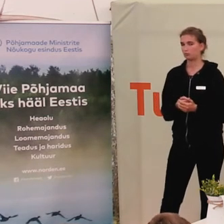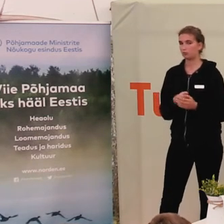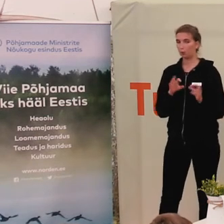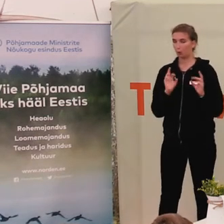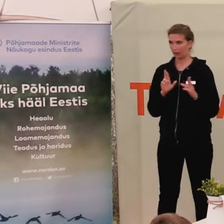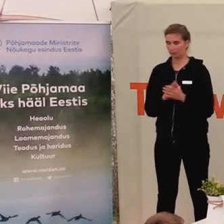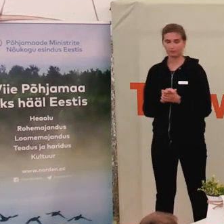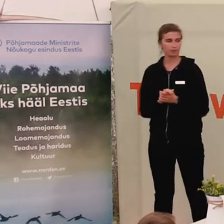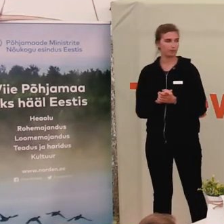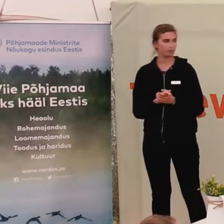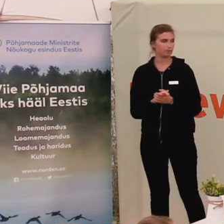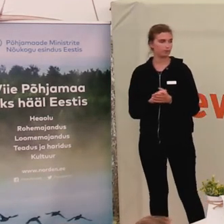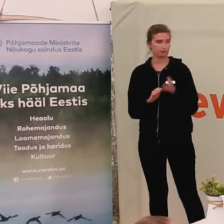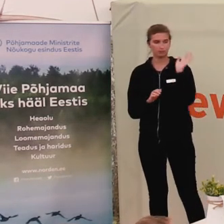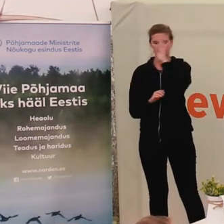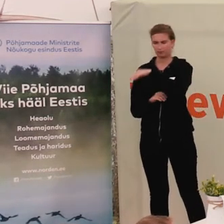Mm-hmm. Well,